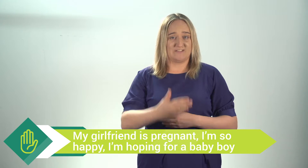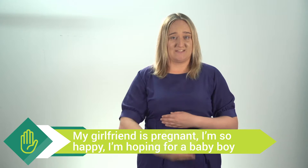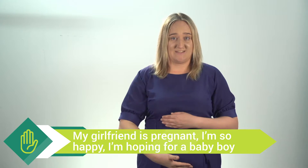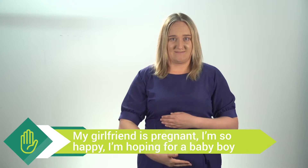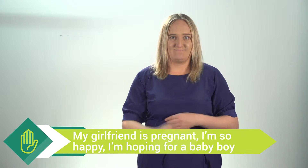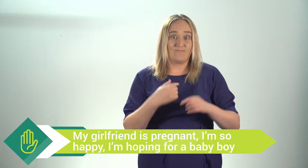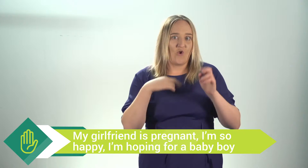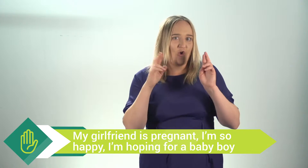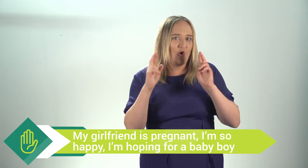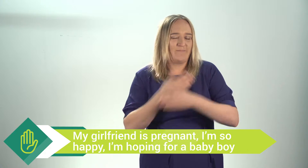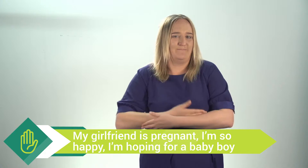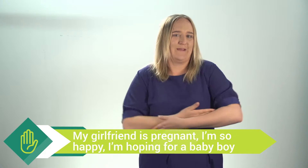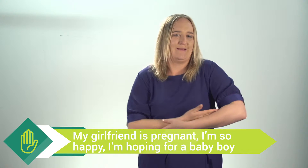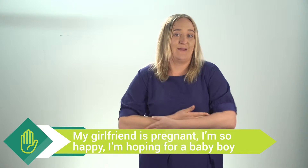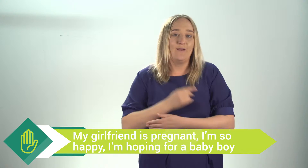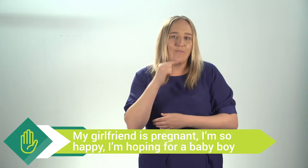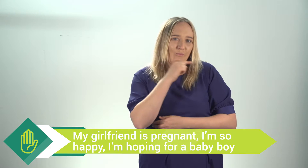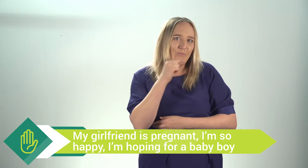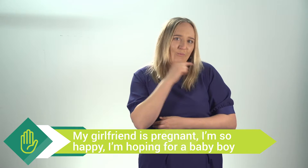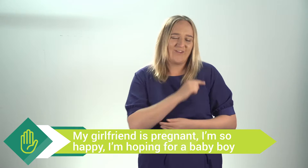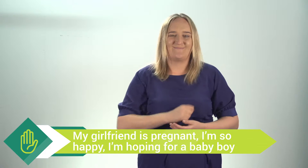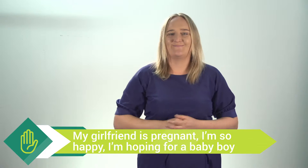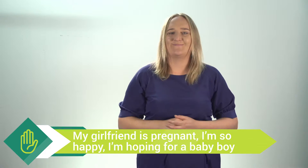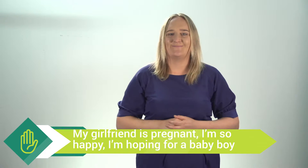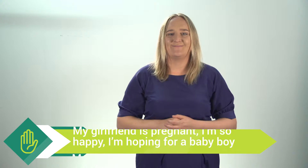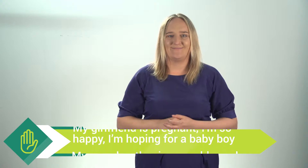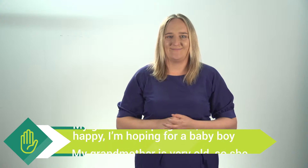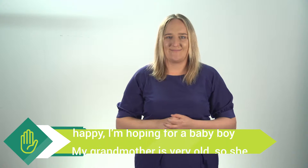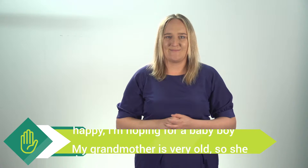My girlfriend, she's pregnant. I'm so happy. I'm hoping for a baby boy.